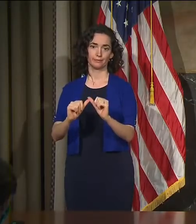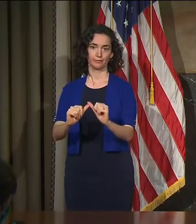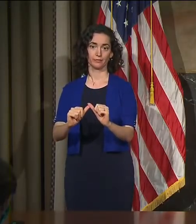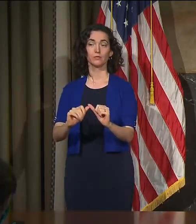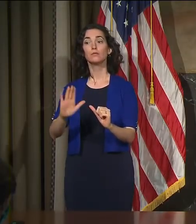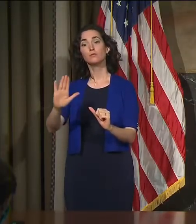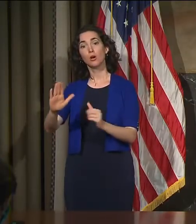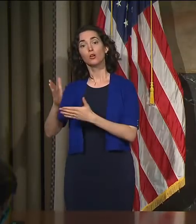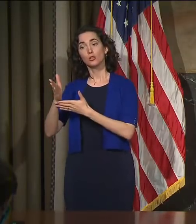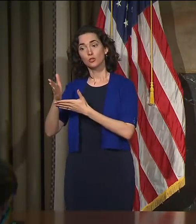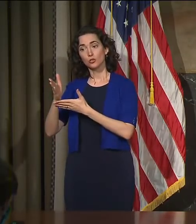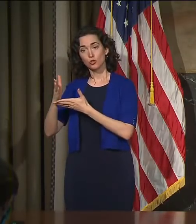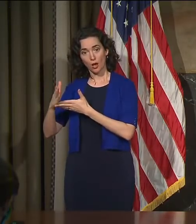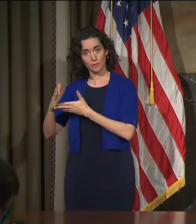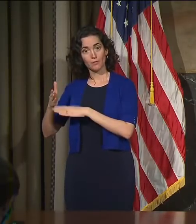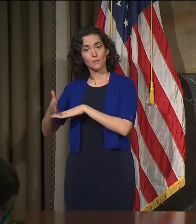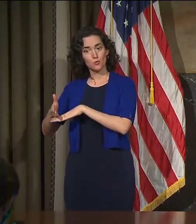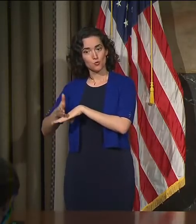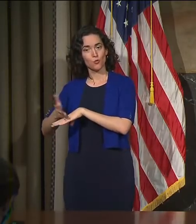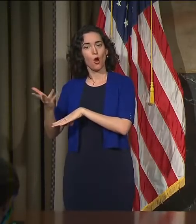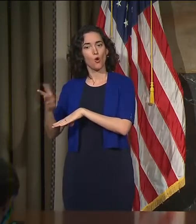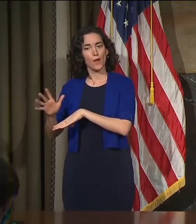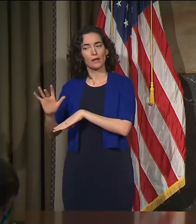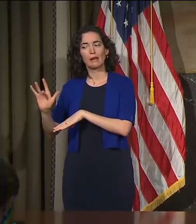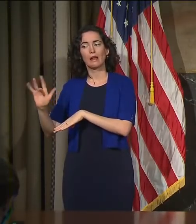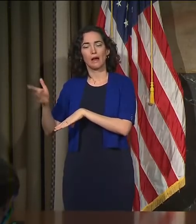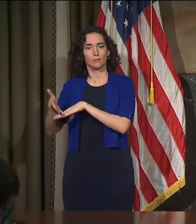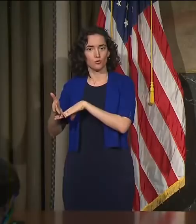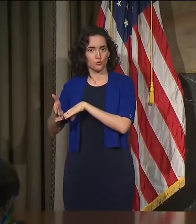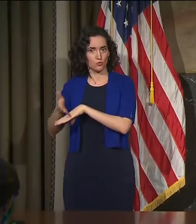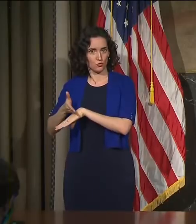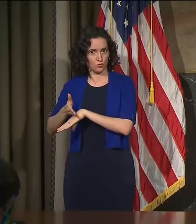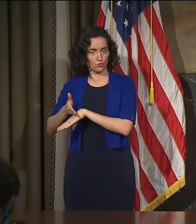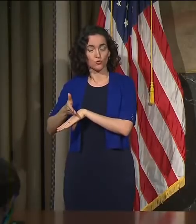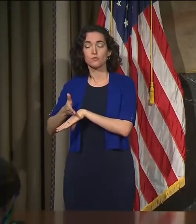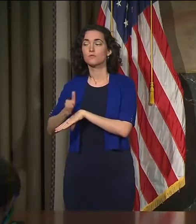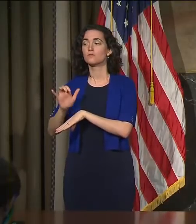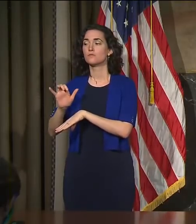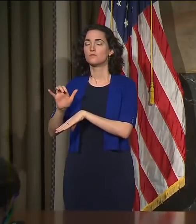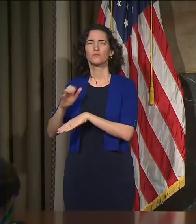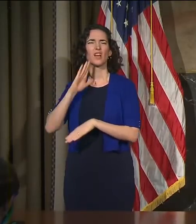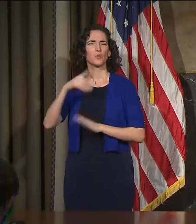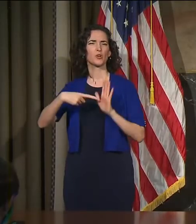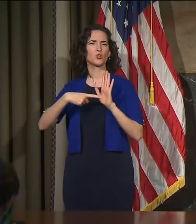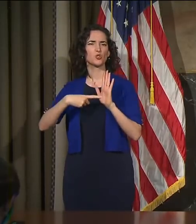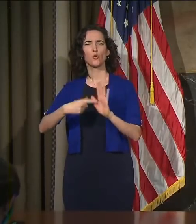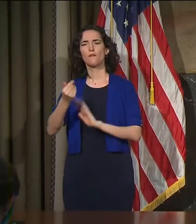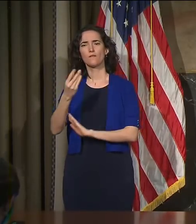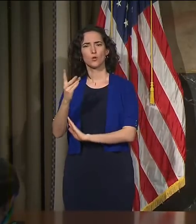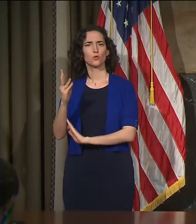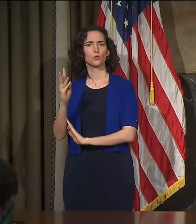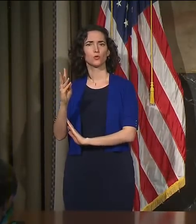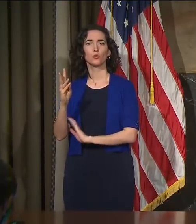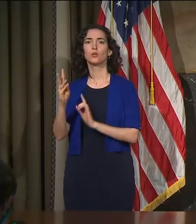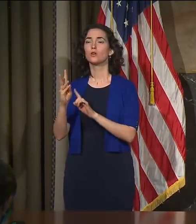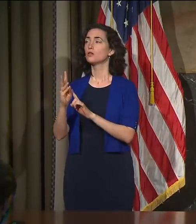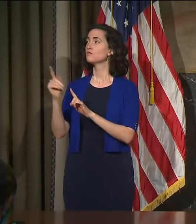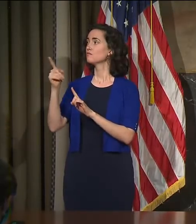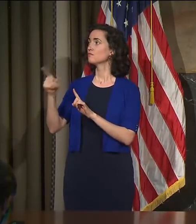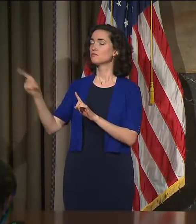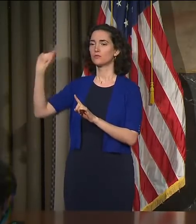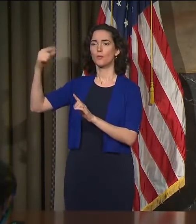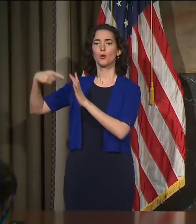been some slight improvement that we've noticed, and I'm going to show you a couple of gating criteria slides to